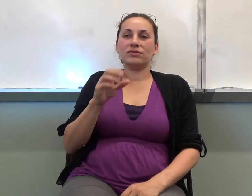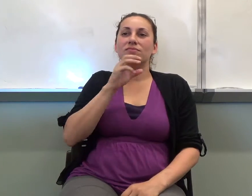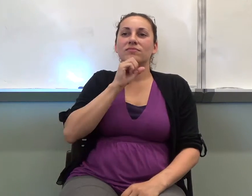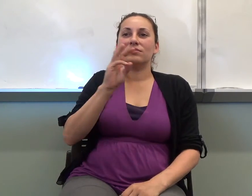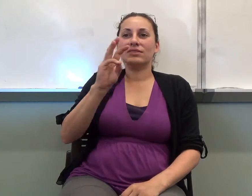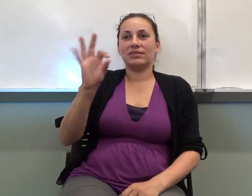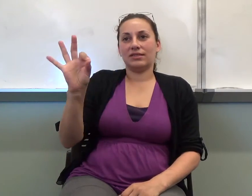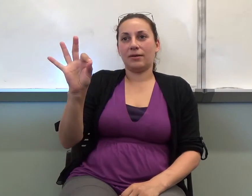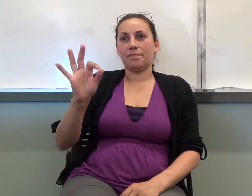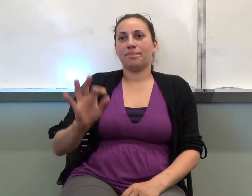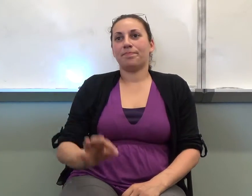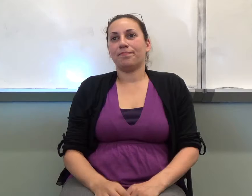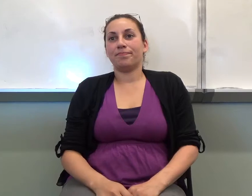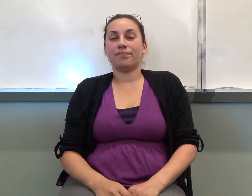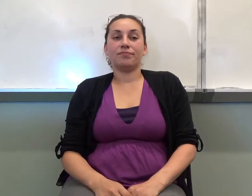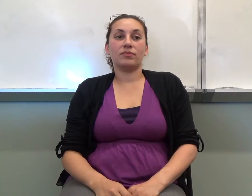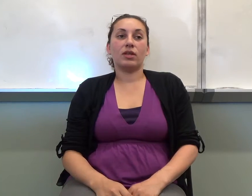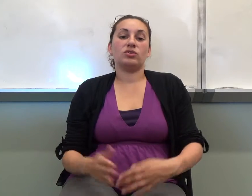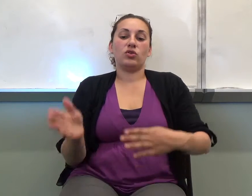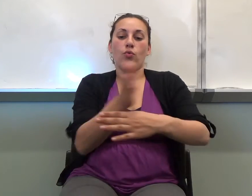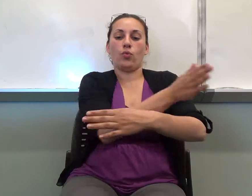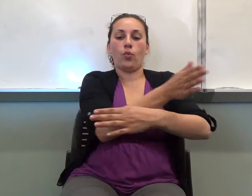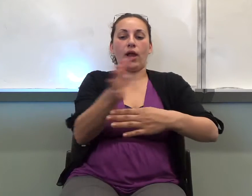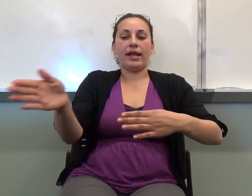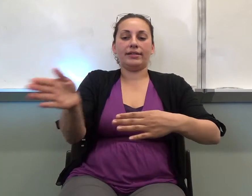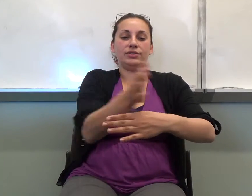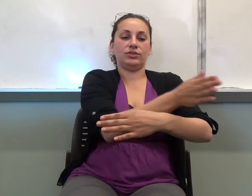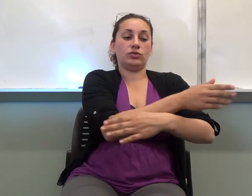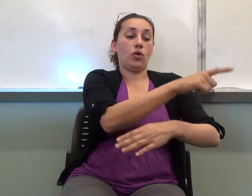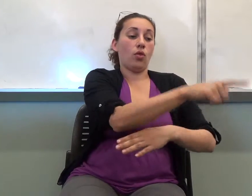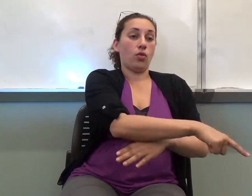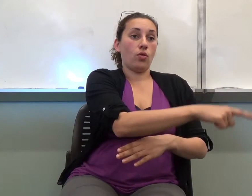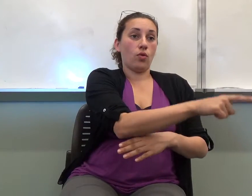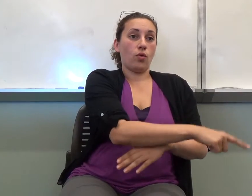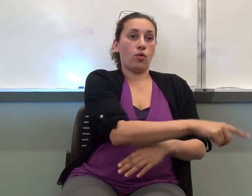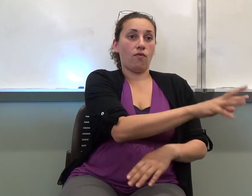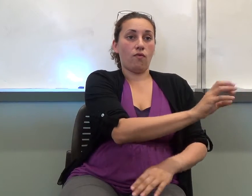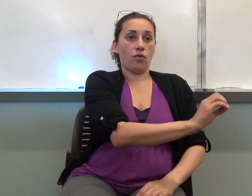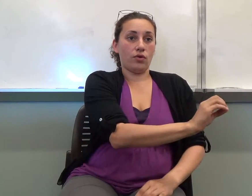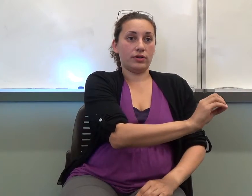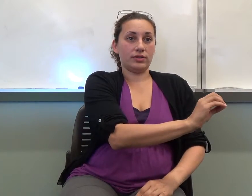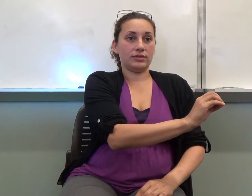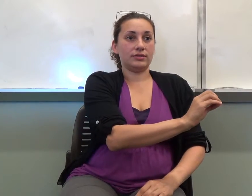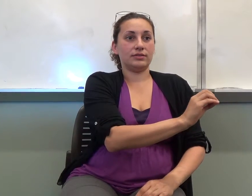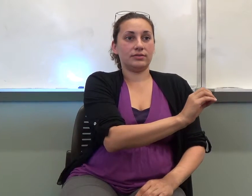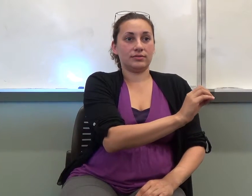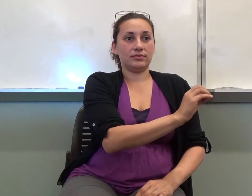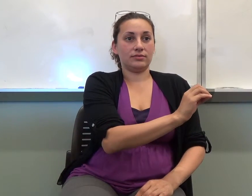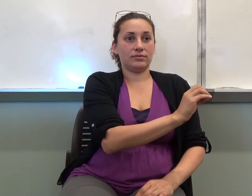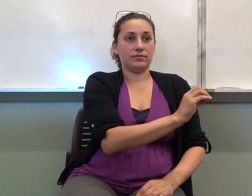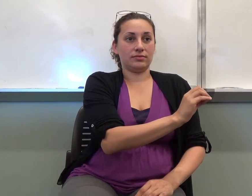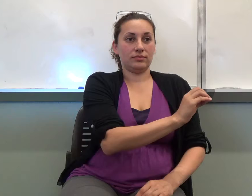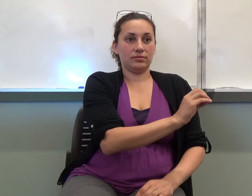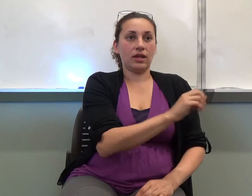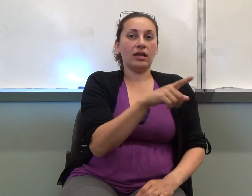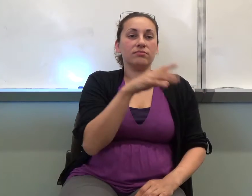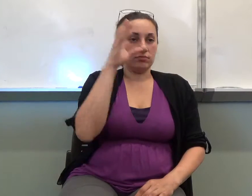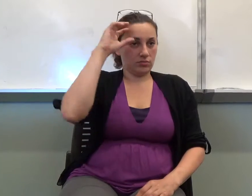we got to cover a range between, let's say, low 40s and almost to 70. Okay? So what do we do